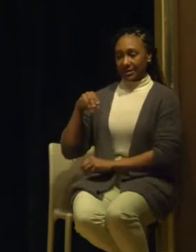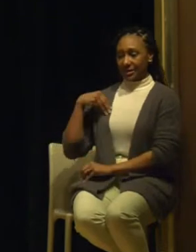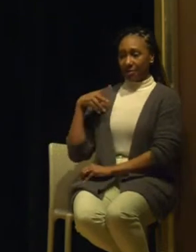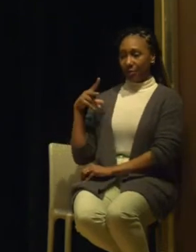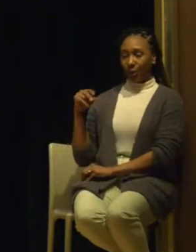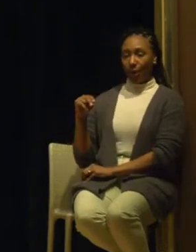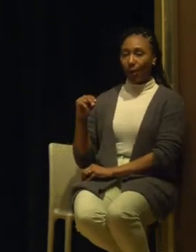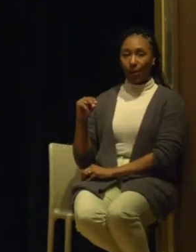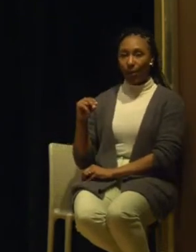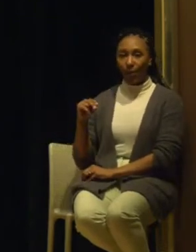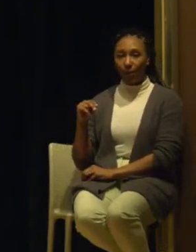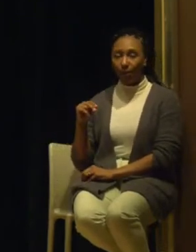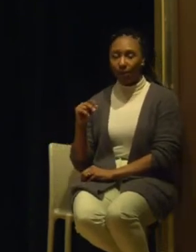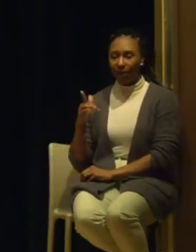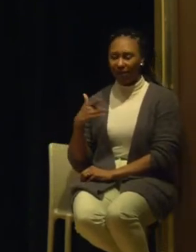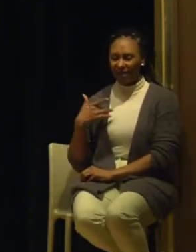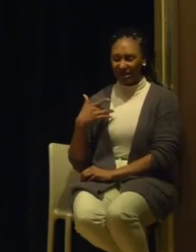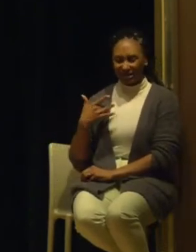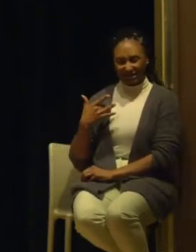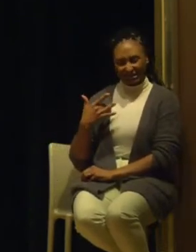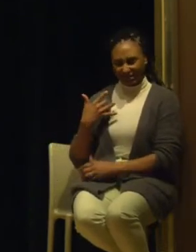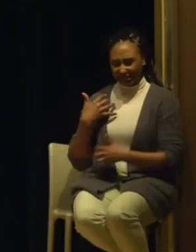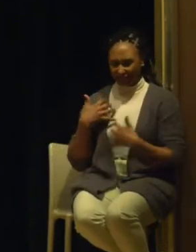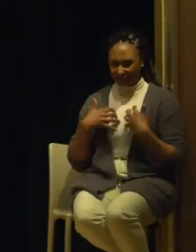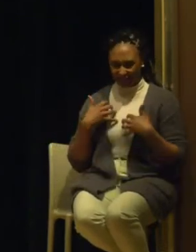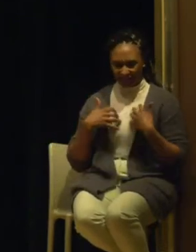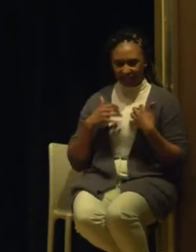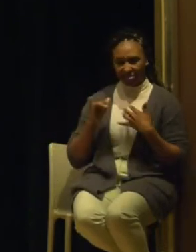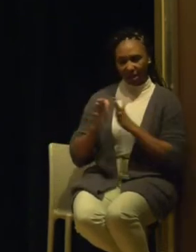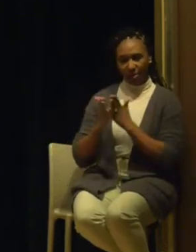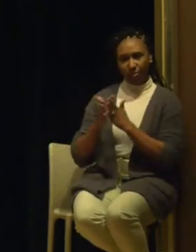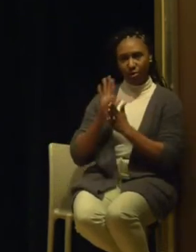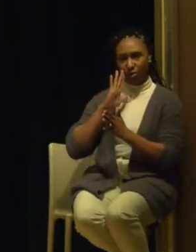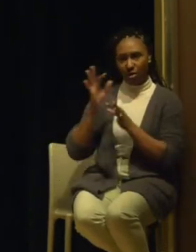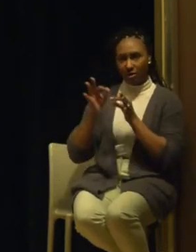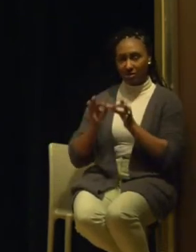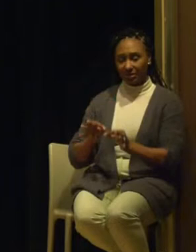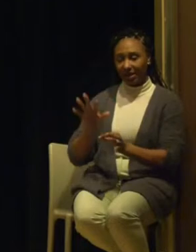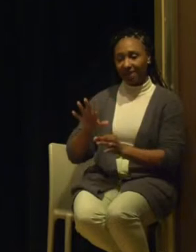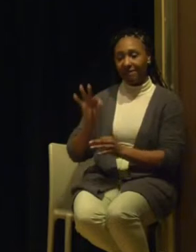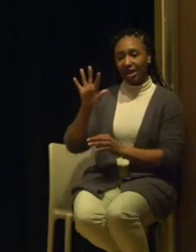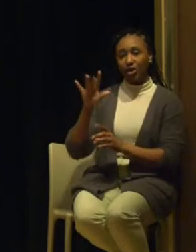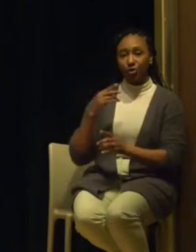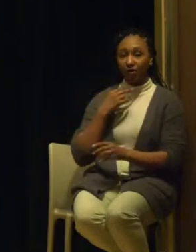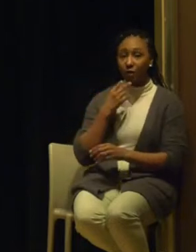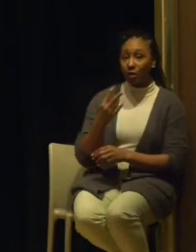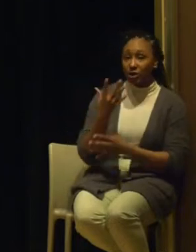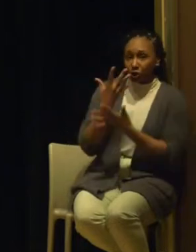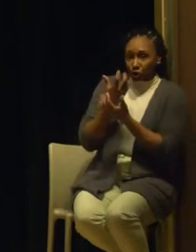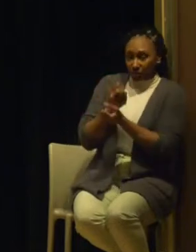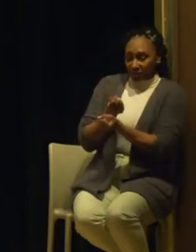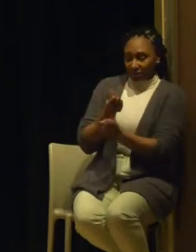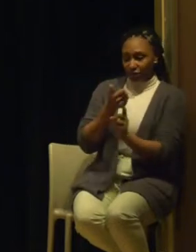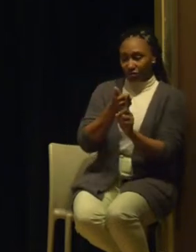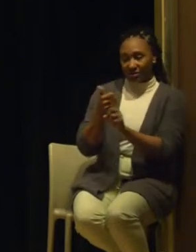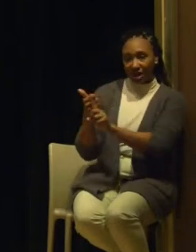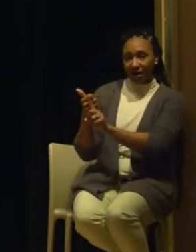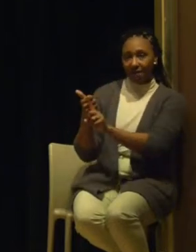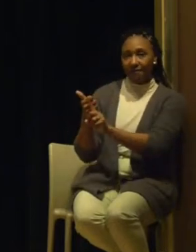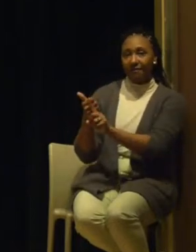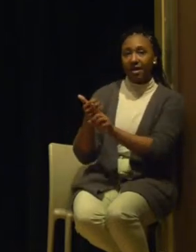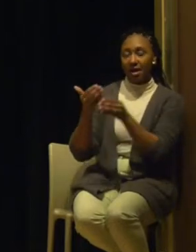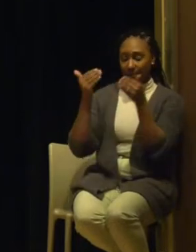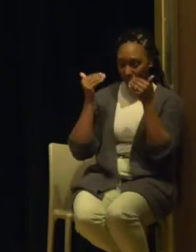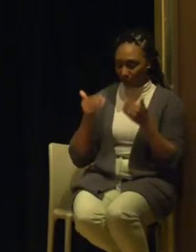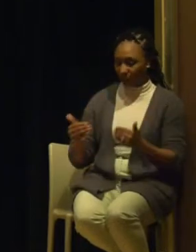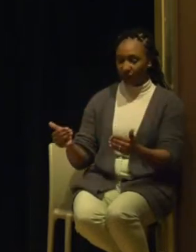like a underlining theme throughout the book of finding your voice, trusting yourself, and being able to move forward with whatever